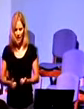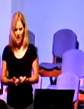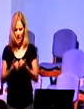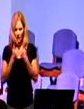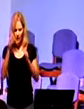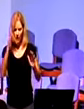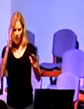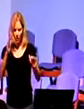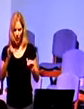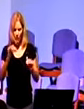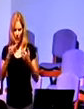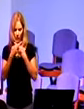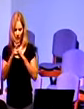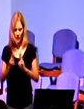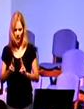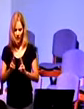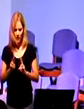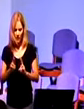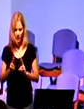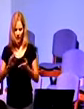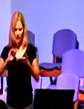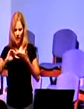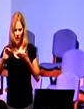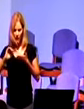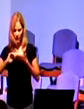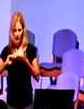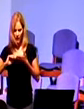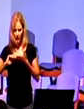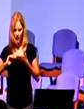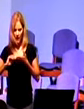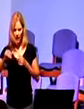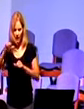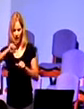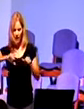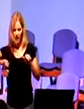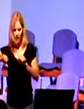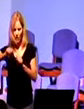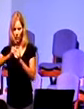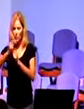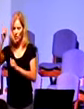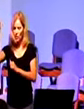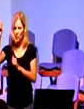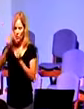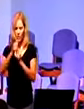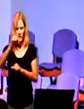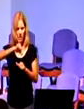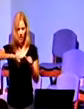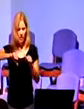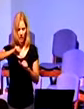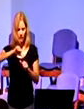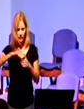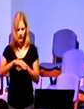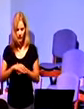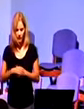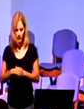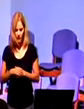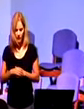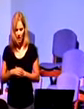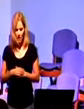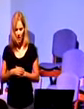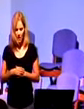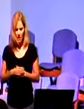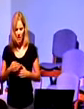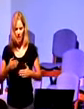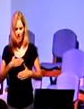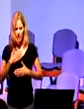and hope and redemption and forgiveness and fellowship with you and with one another. How glad we are